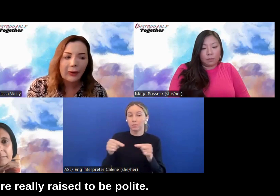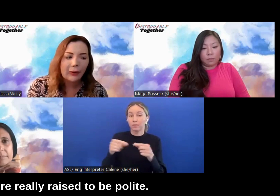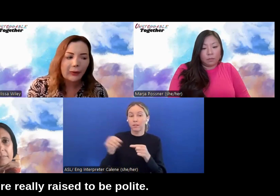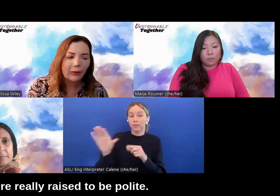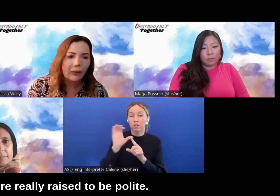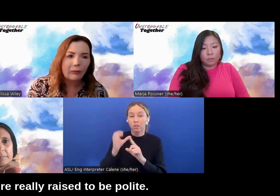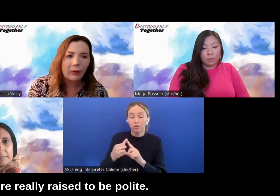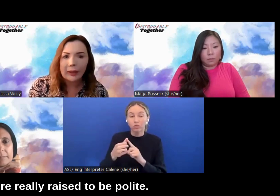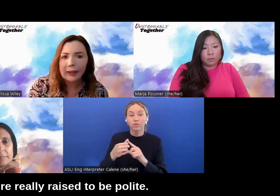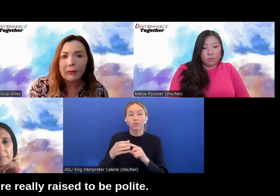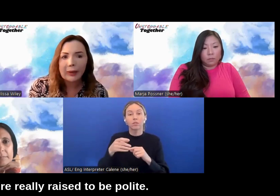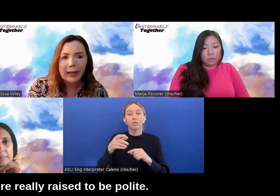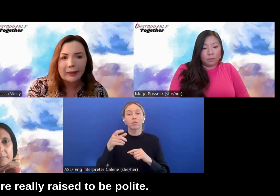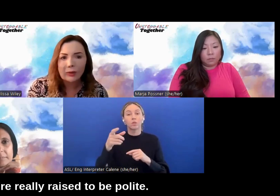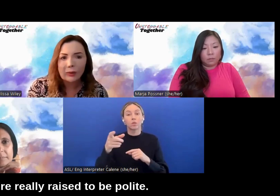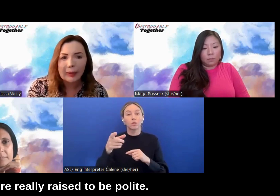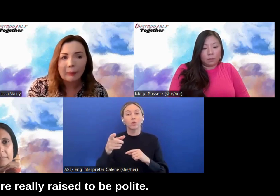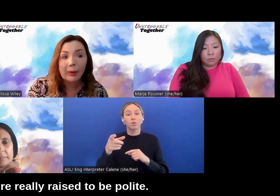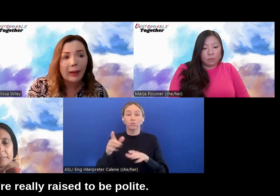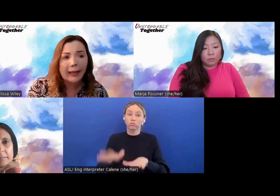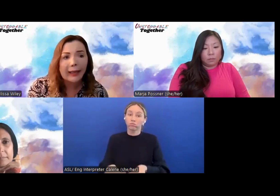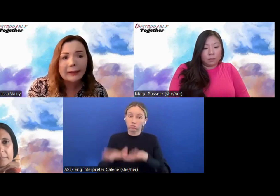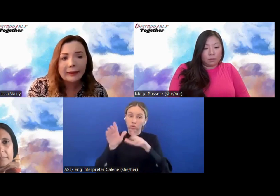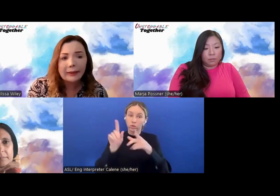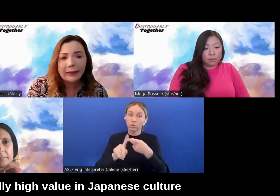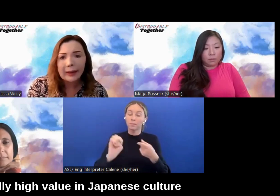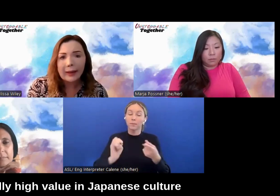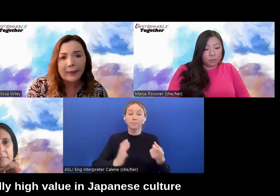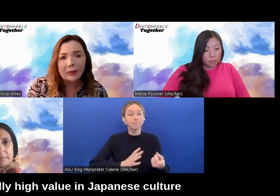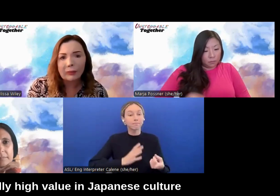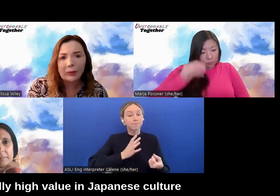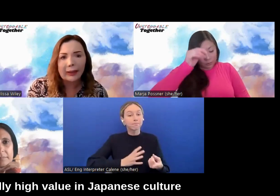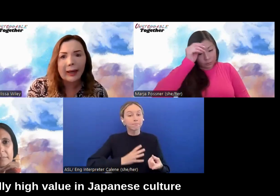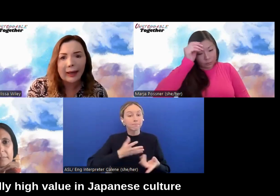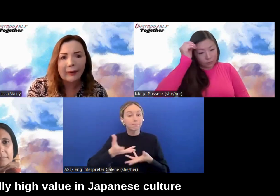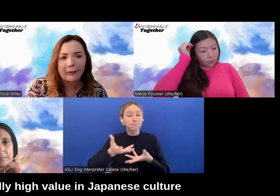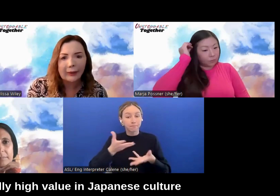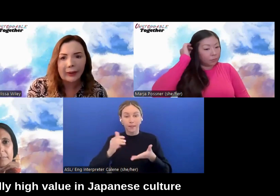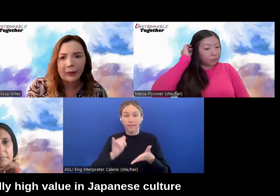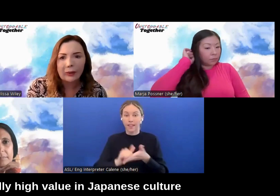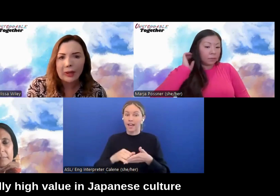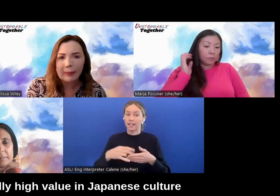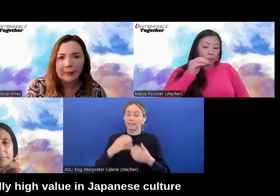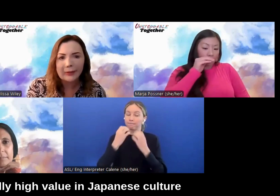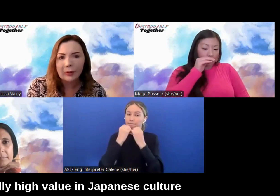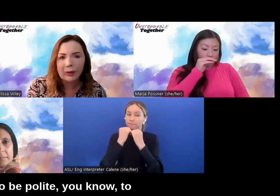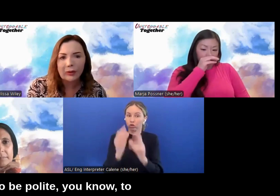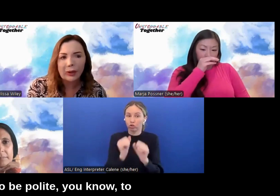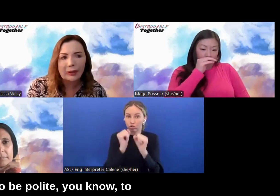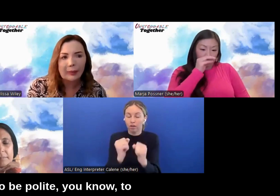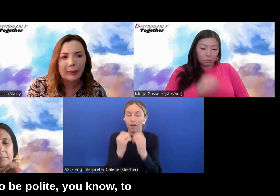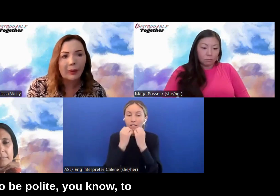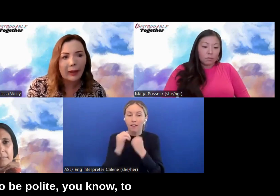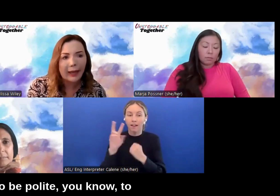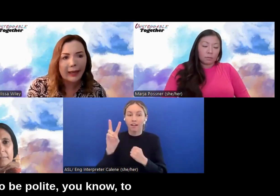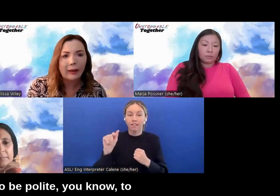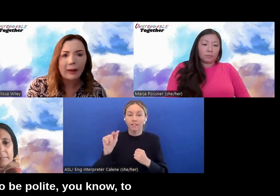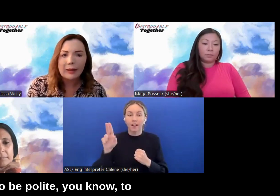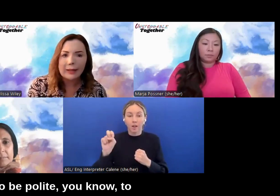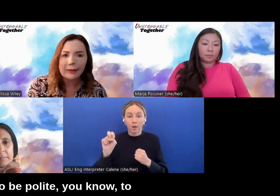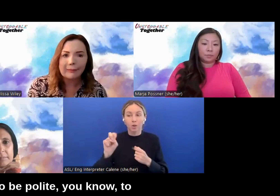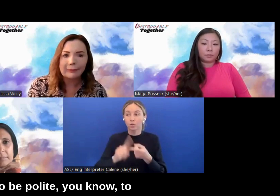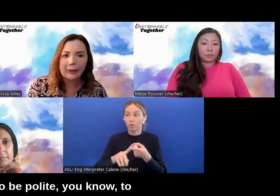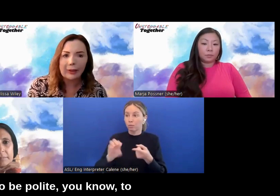culture, you're really raised to be polite. That's a really high value in Japanese culture, to be